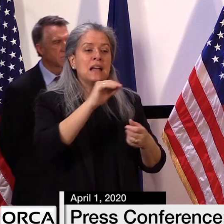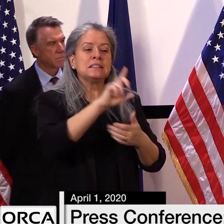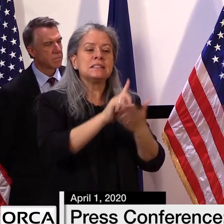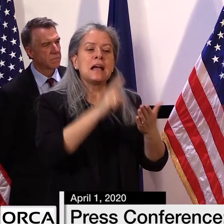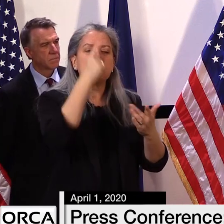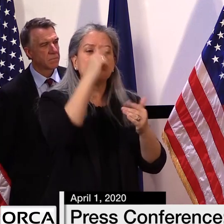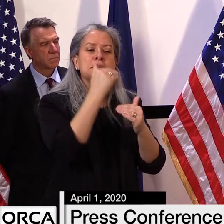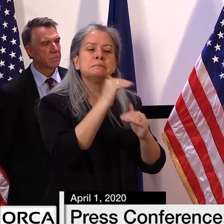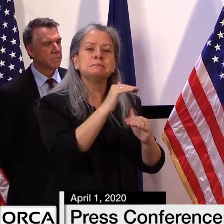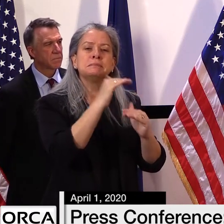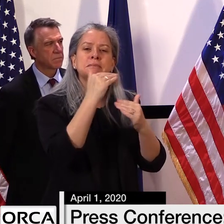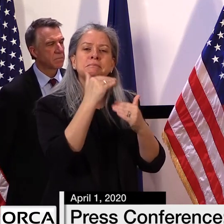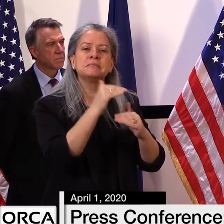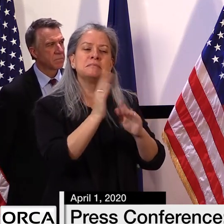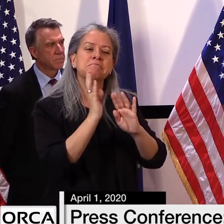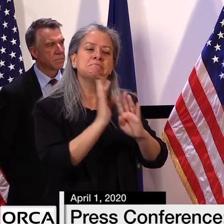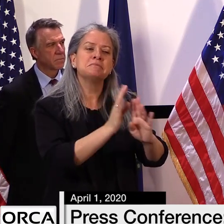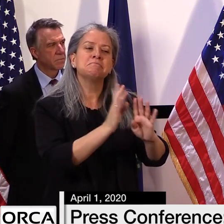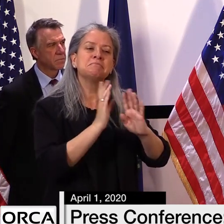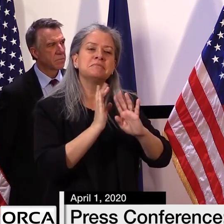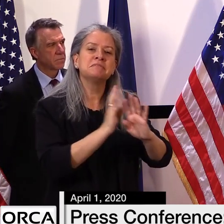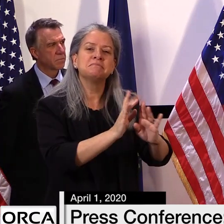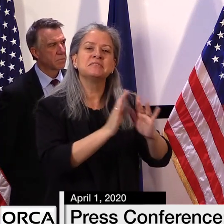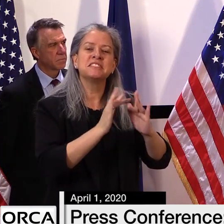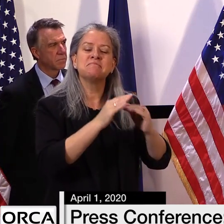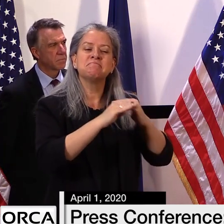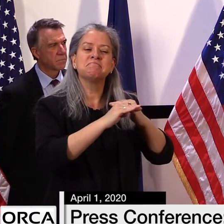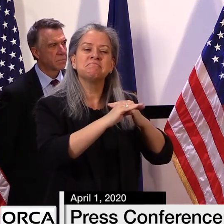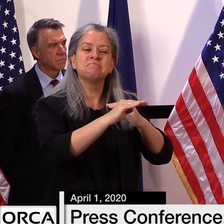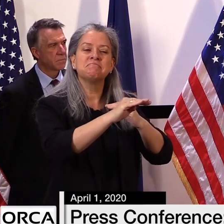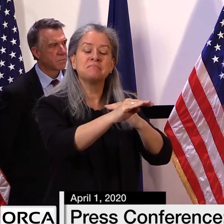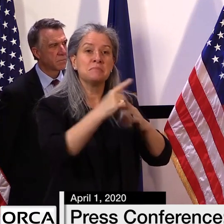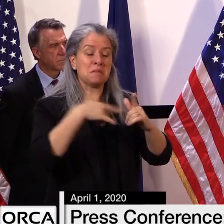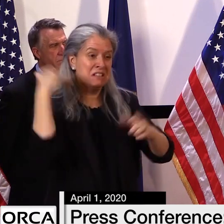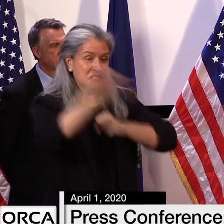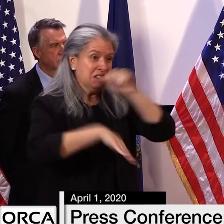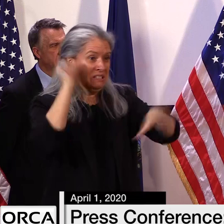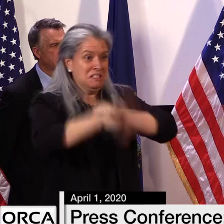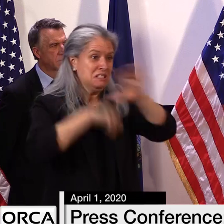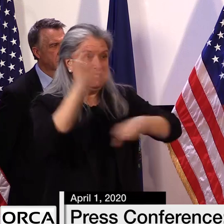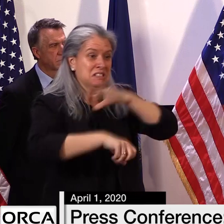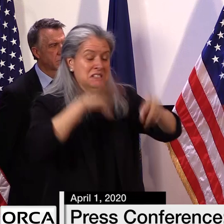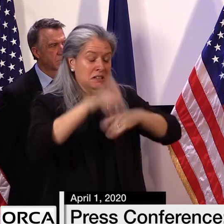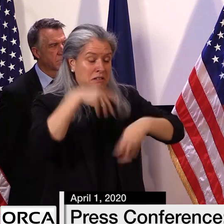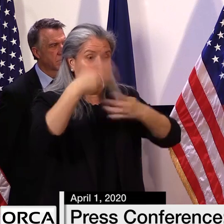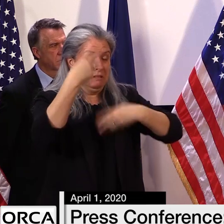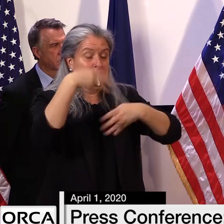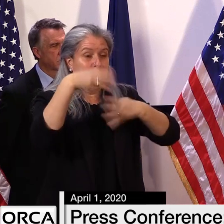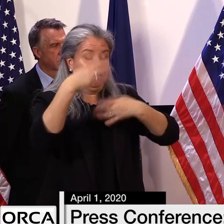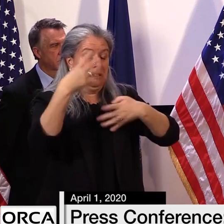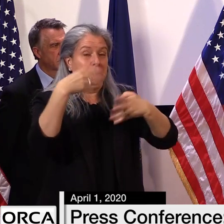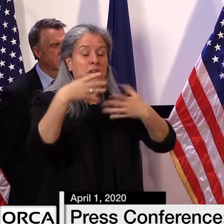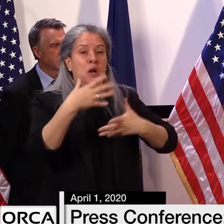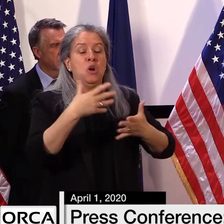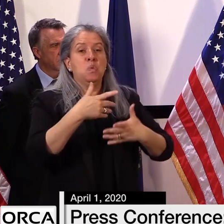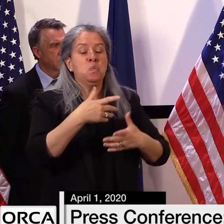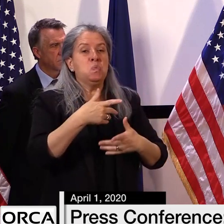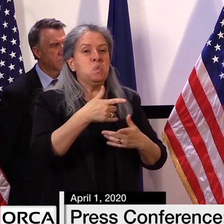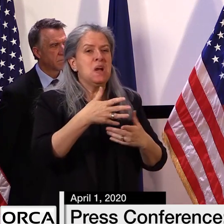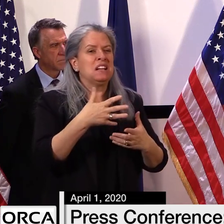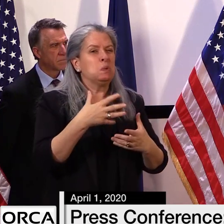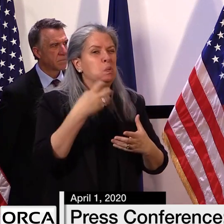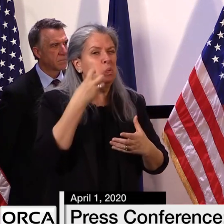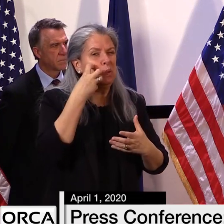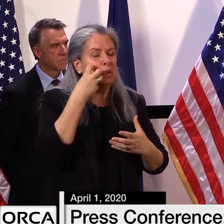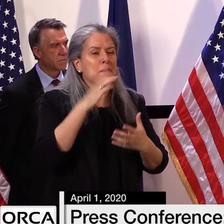short period of time. So the system is working, and we have people who are attending to the system around the clock. But just